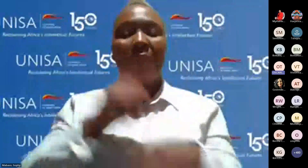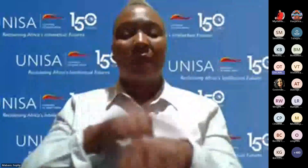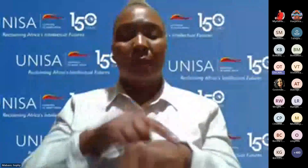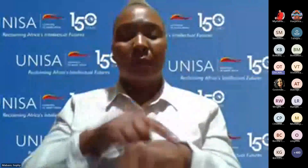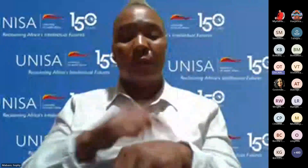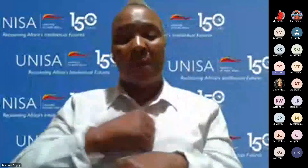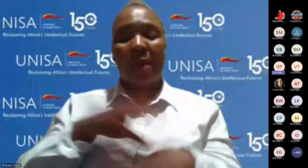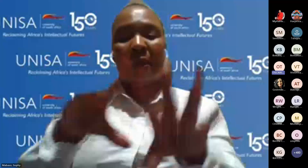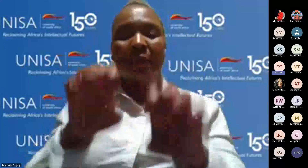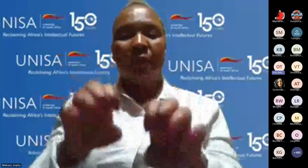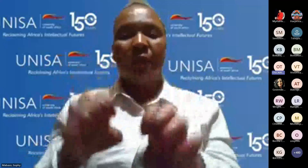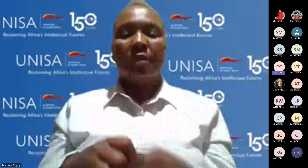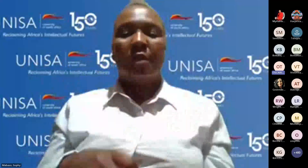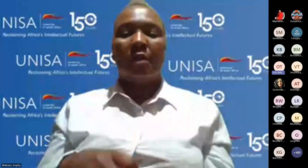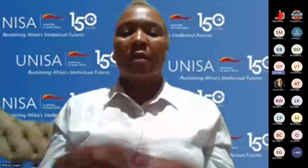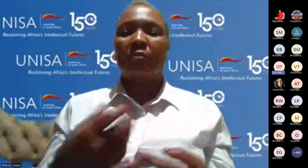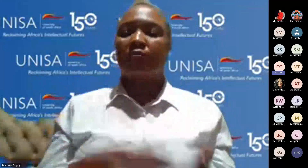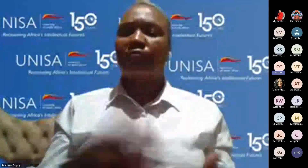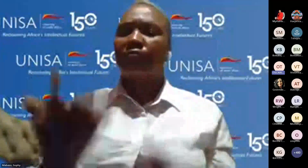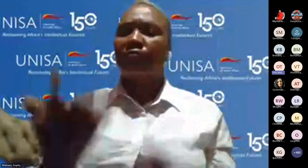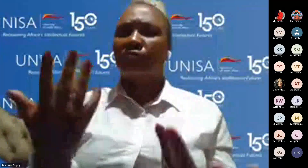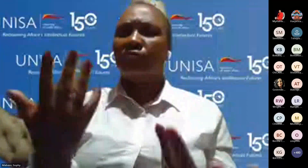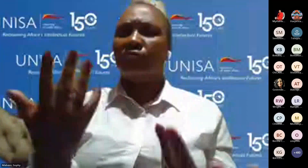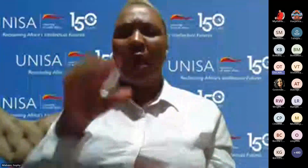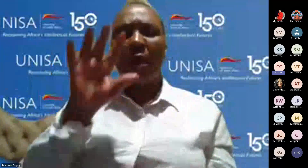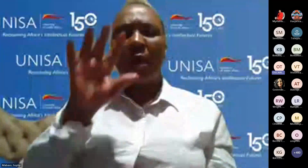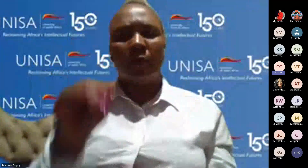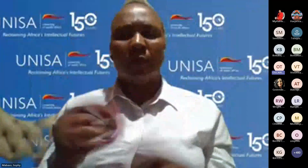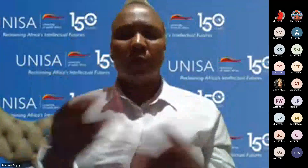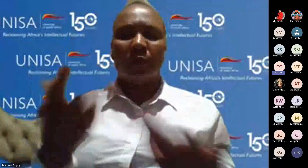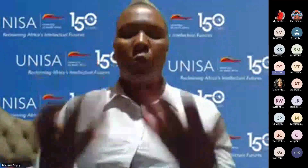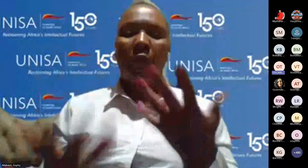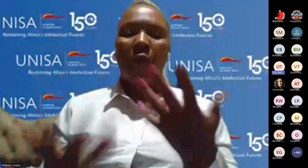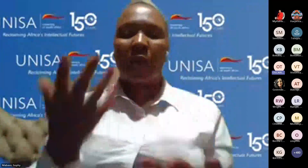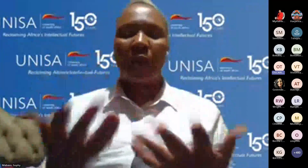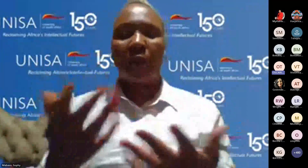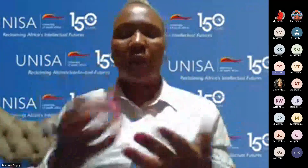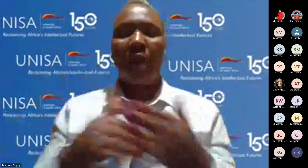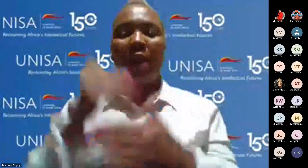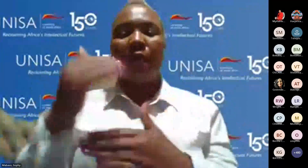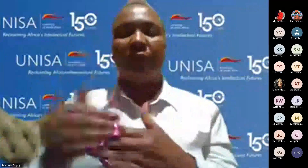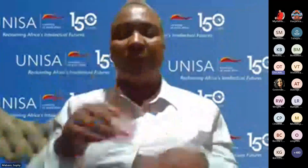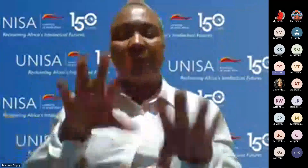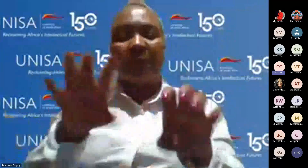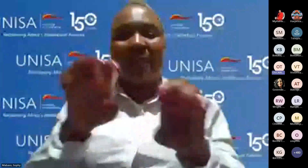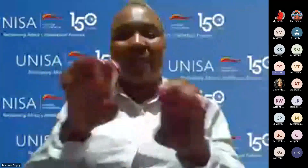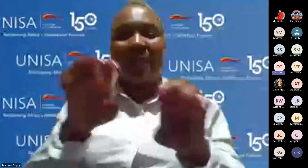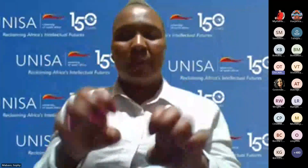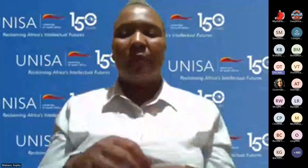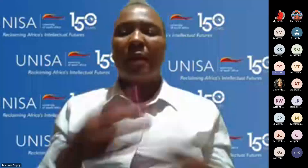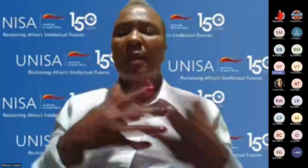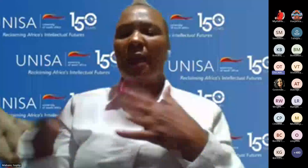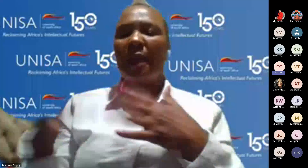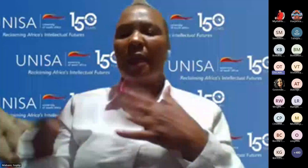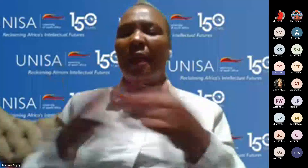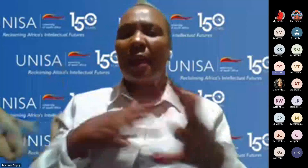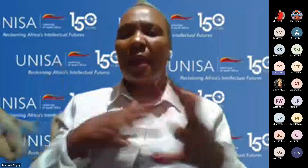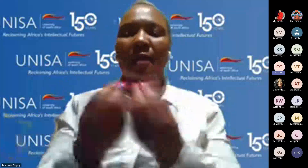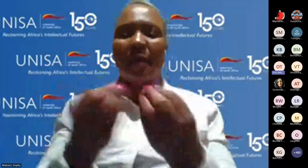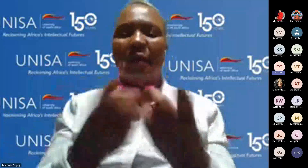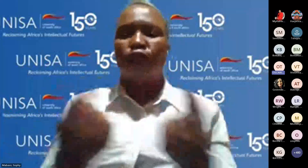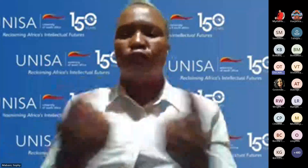So I'm just asking whether after the exam, is there anything that I can do